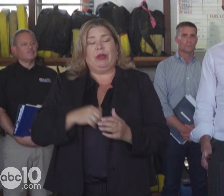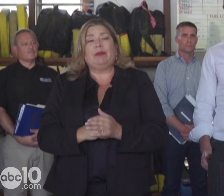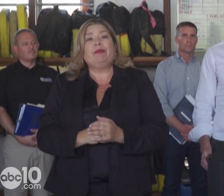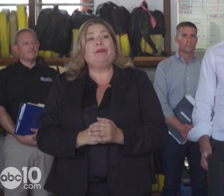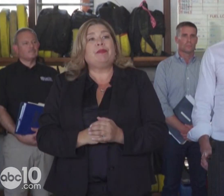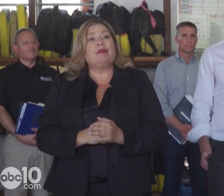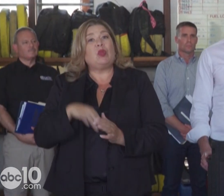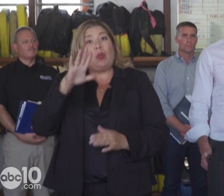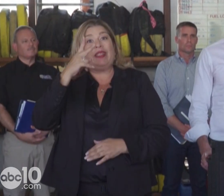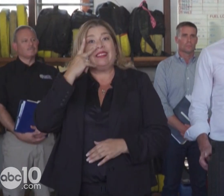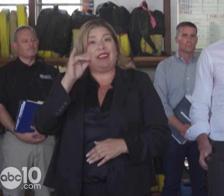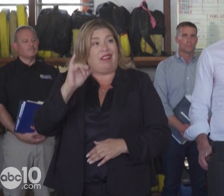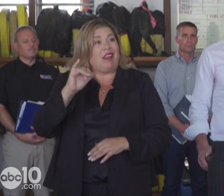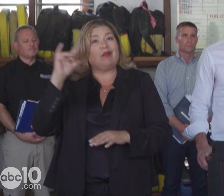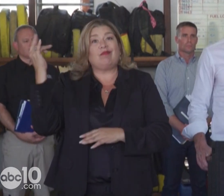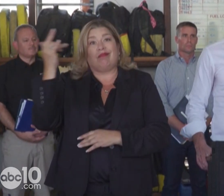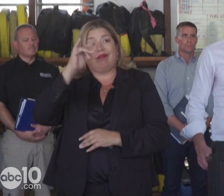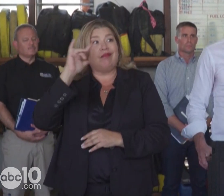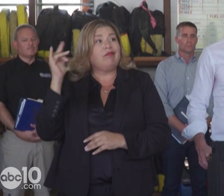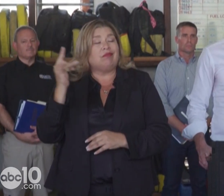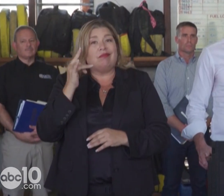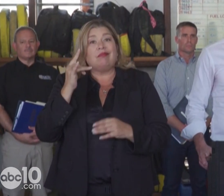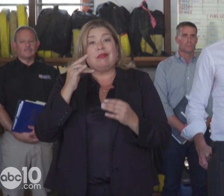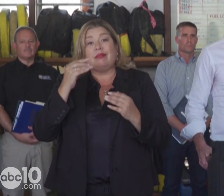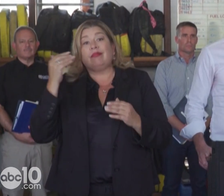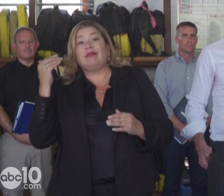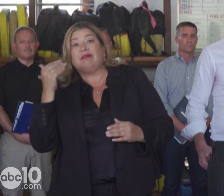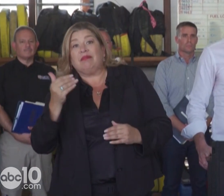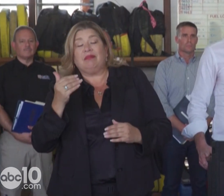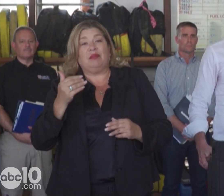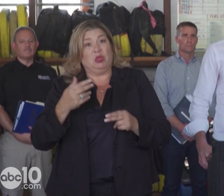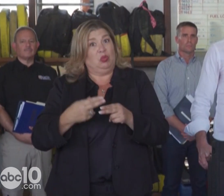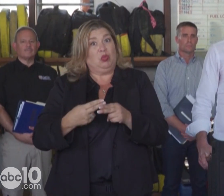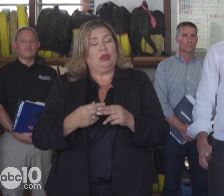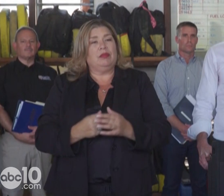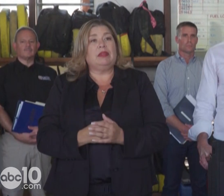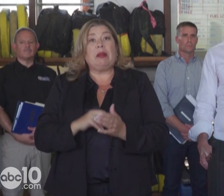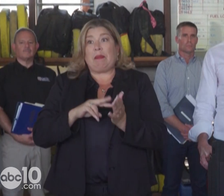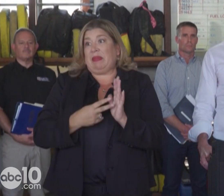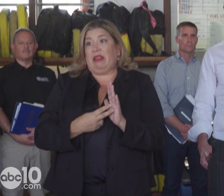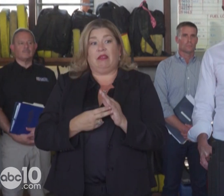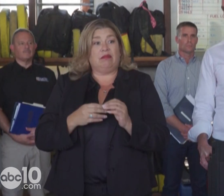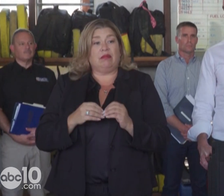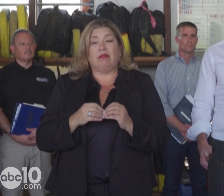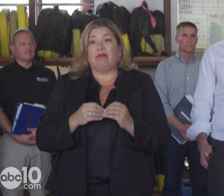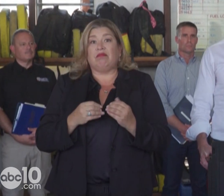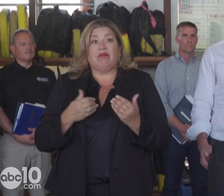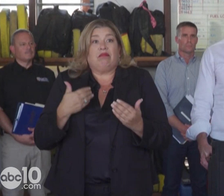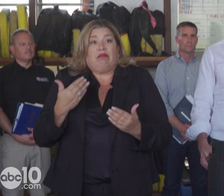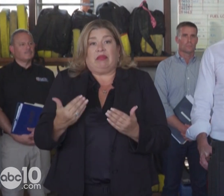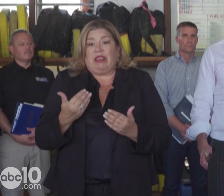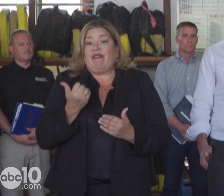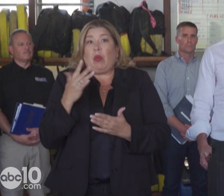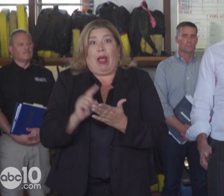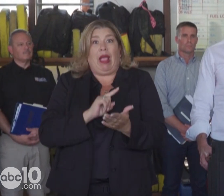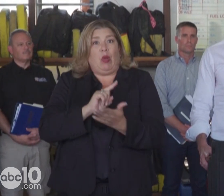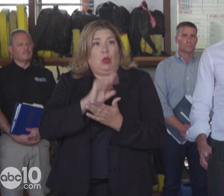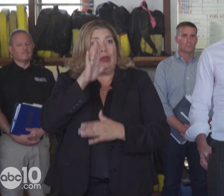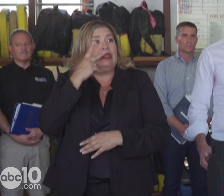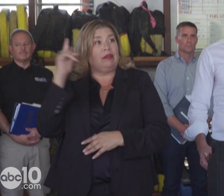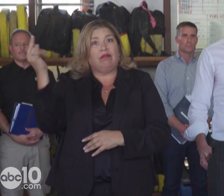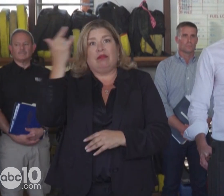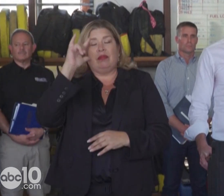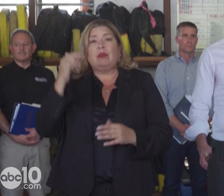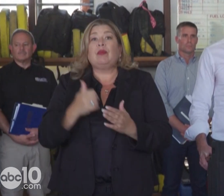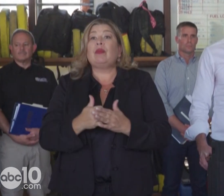see that aircraft in the very near future, meaning in the next number of hours. We've got